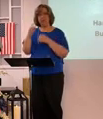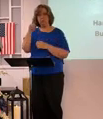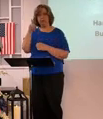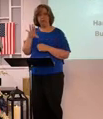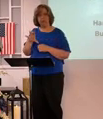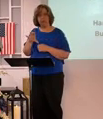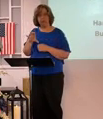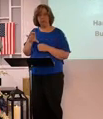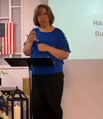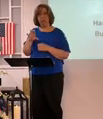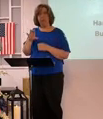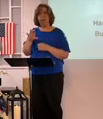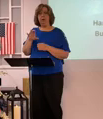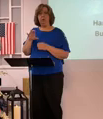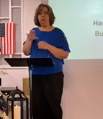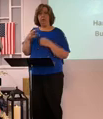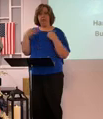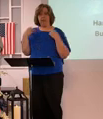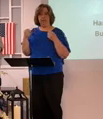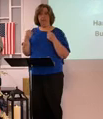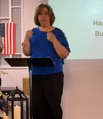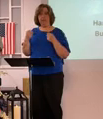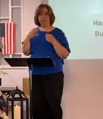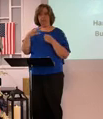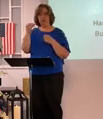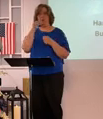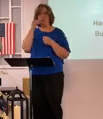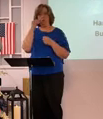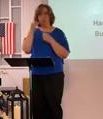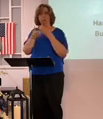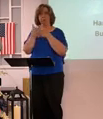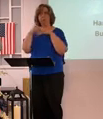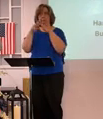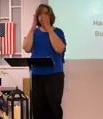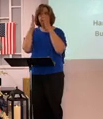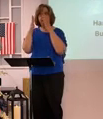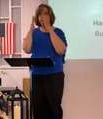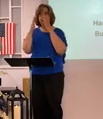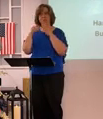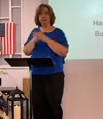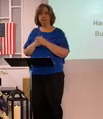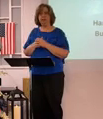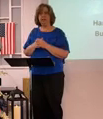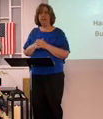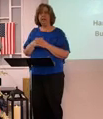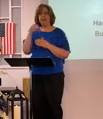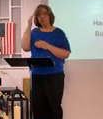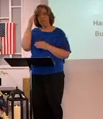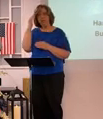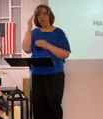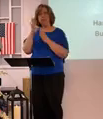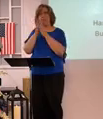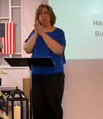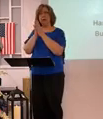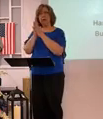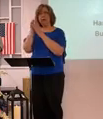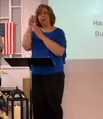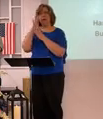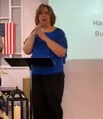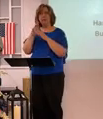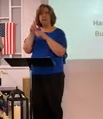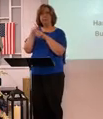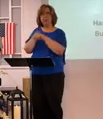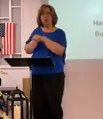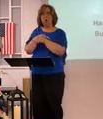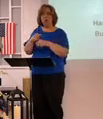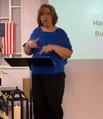no problems, he's probably went home with the Lord. So then I started praying with, can he have a long life with us is what I'd rather see